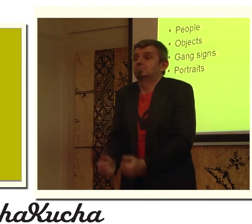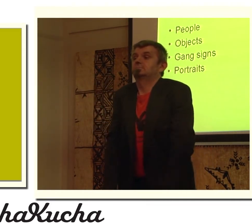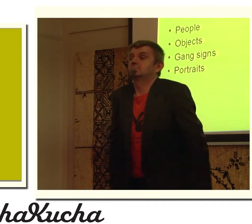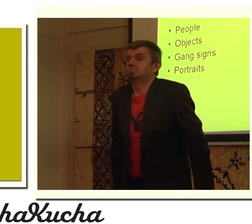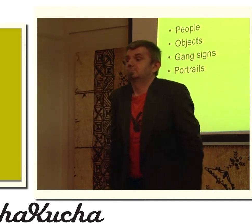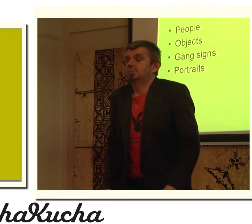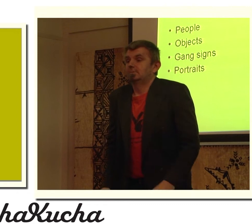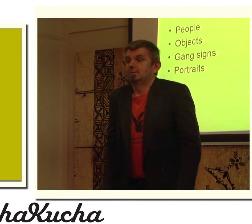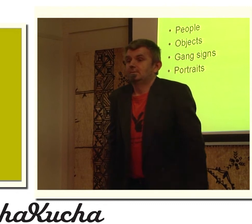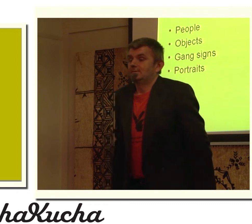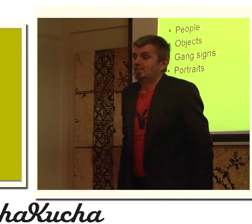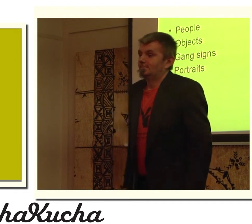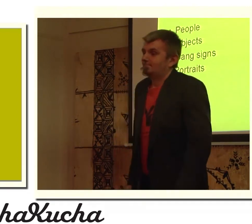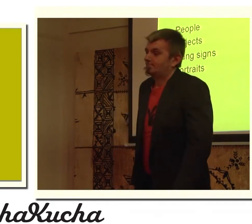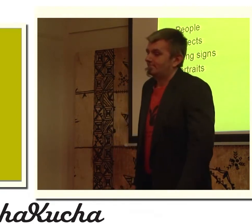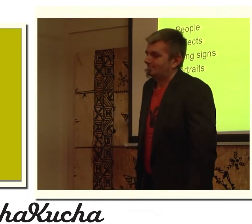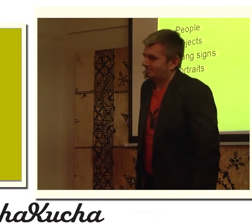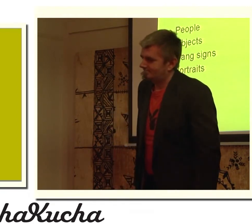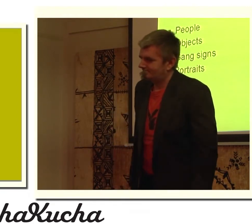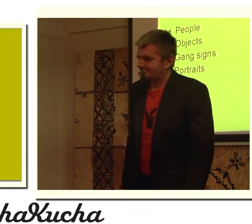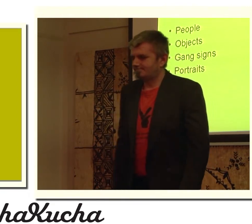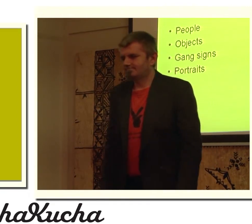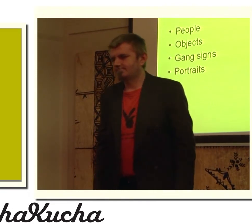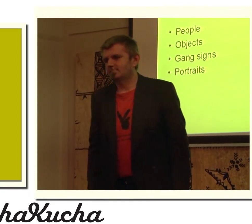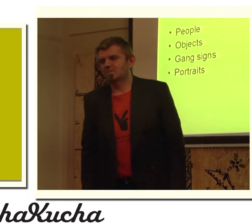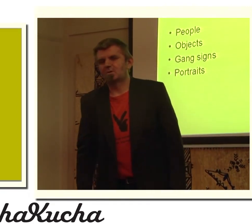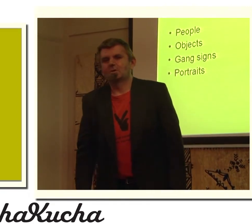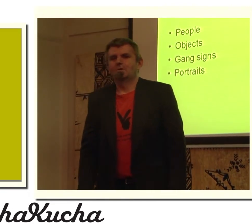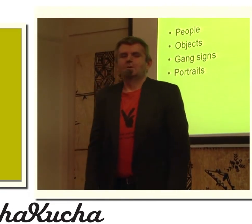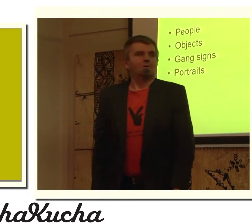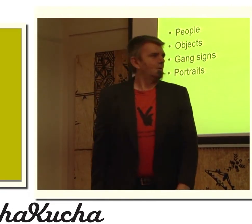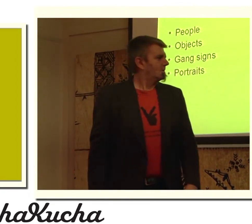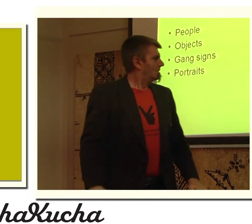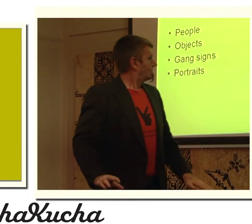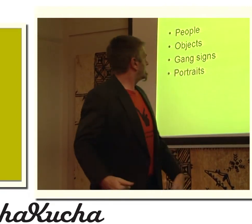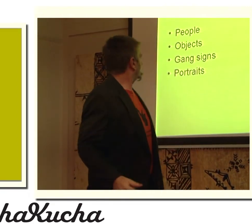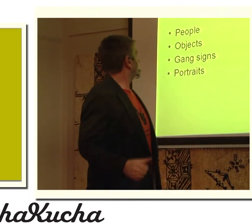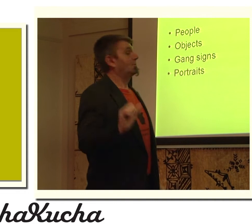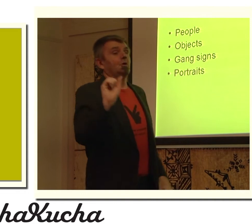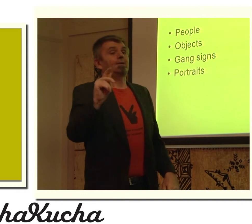Yeah, I will actually say something to him in the future. Yeah, like you're a bastard.